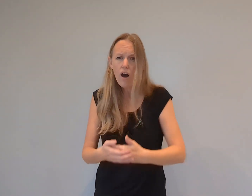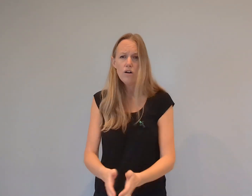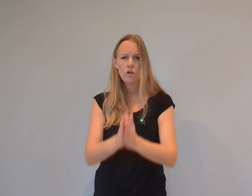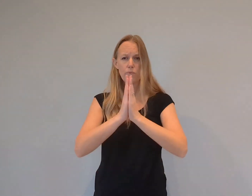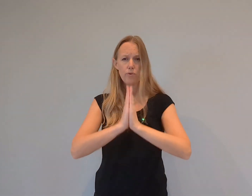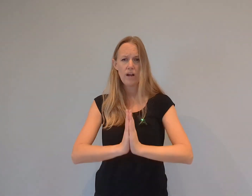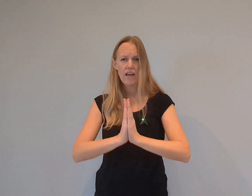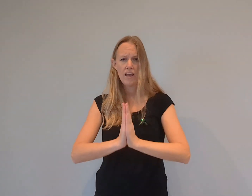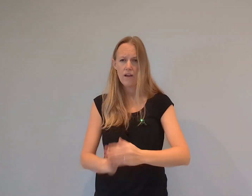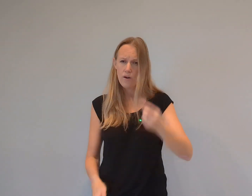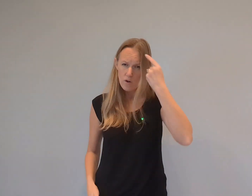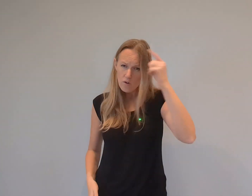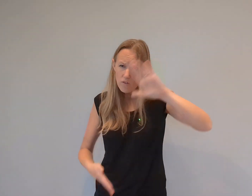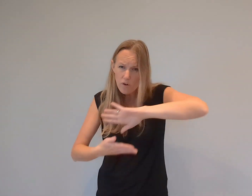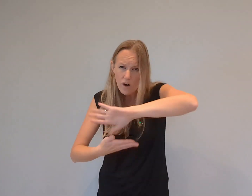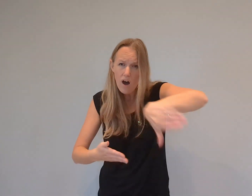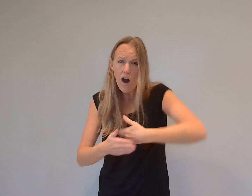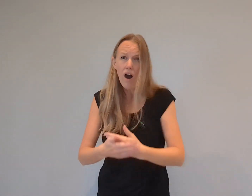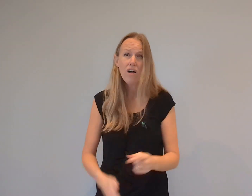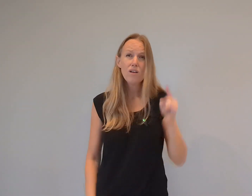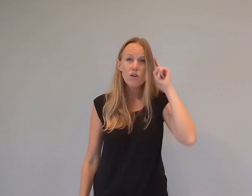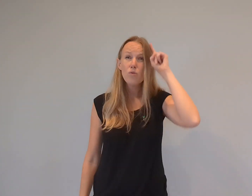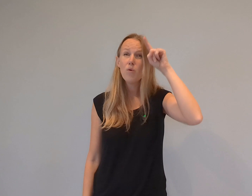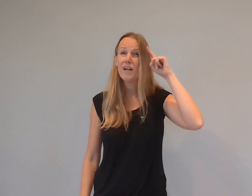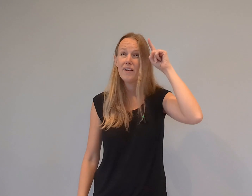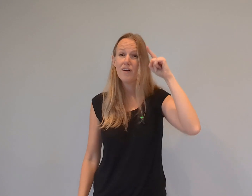all who pray, for all who wonder,